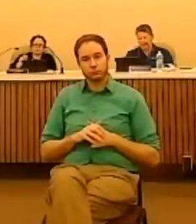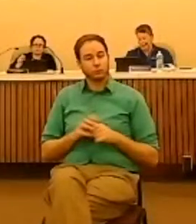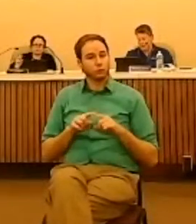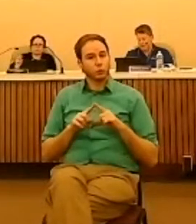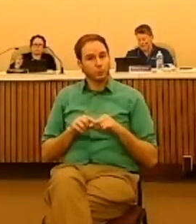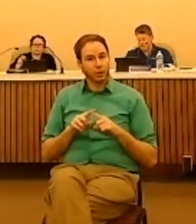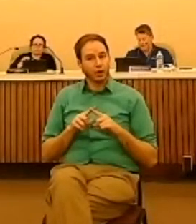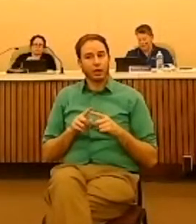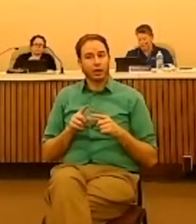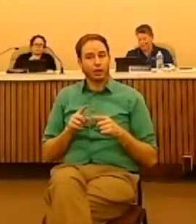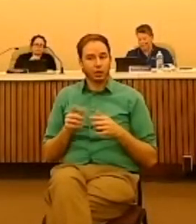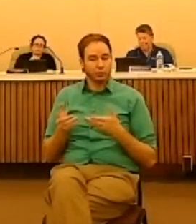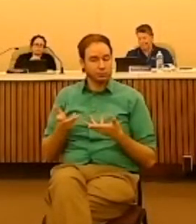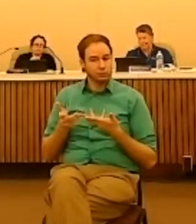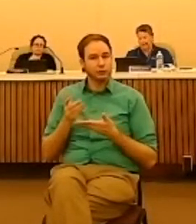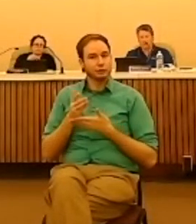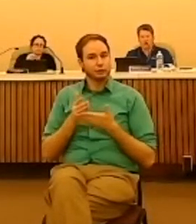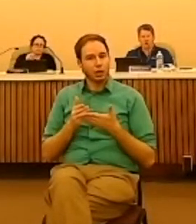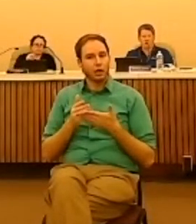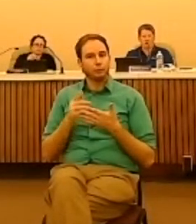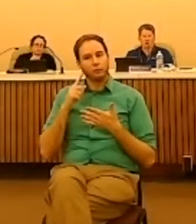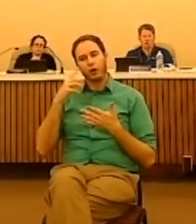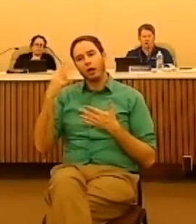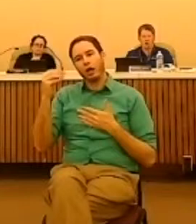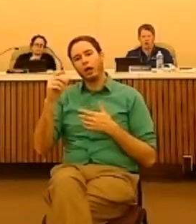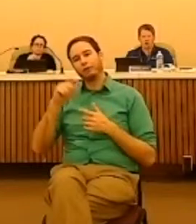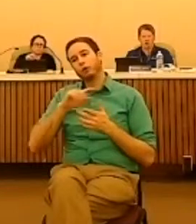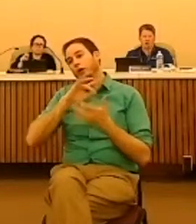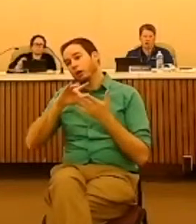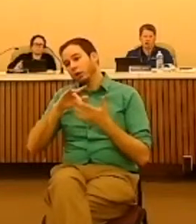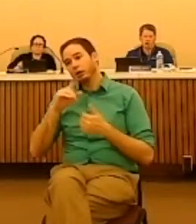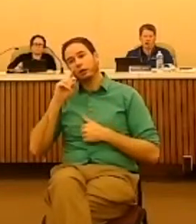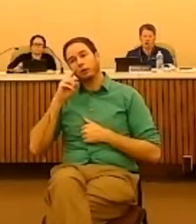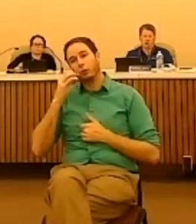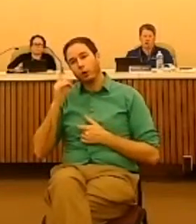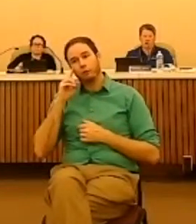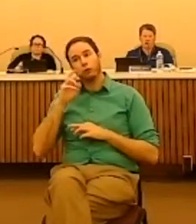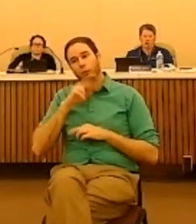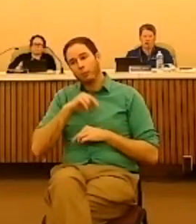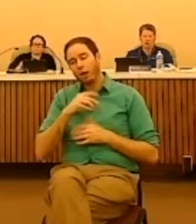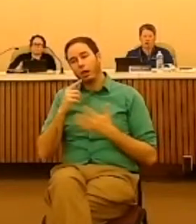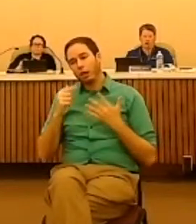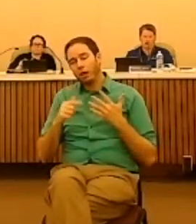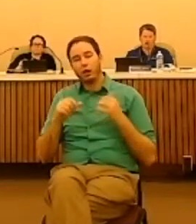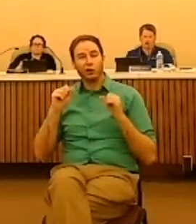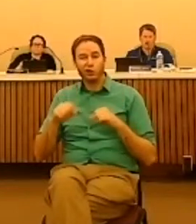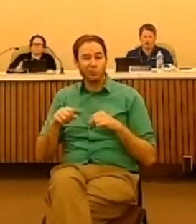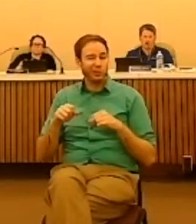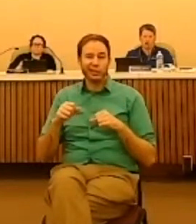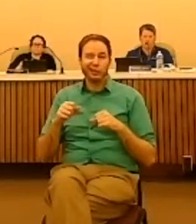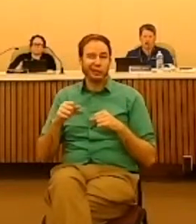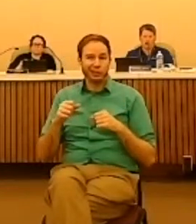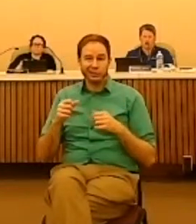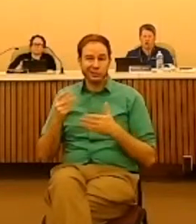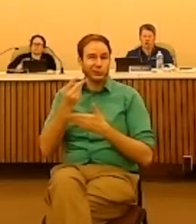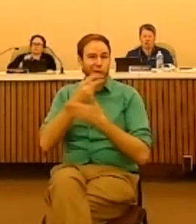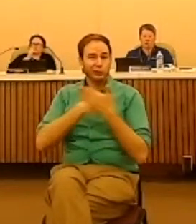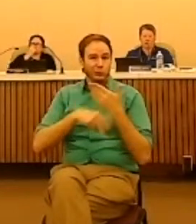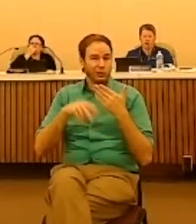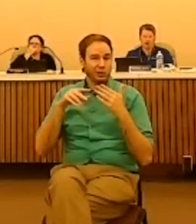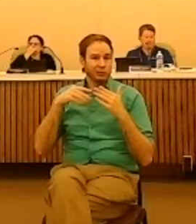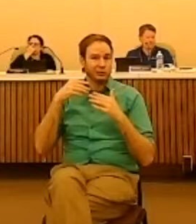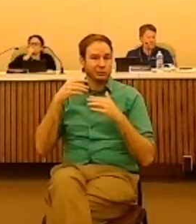Depending on how long it takes for some of these outside agencies to get back at us, it could be next town board meeting, although